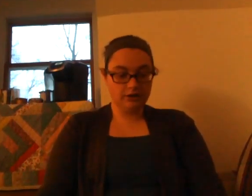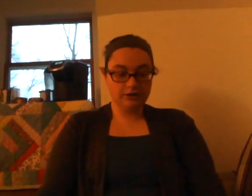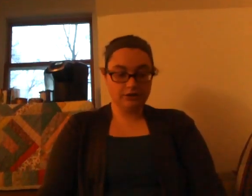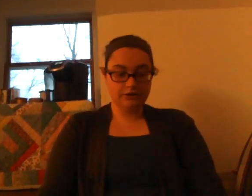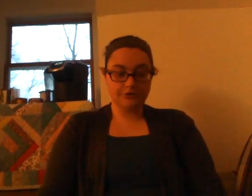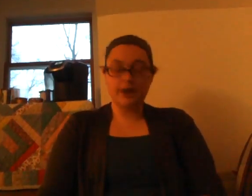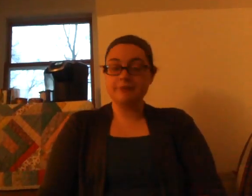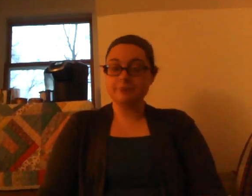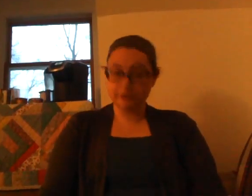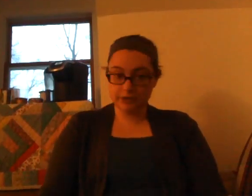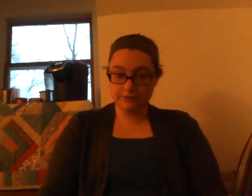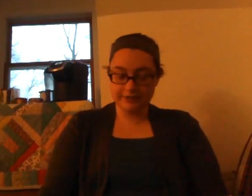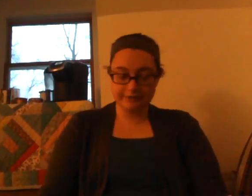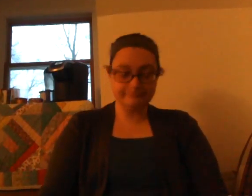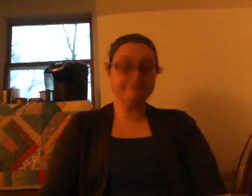Time for clothing.